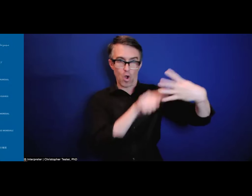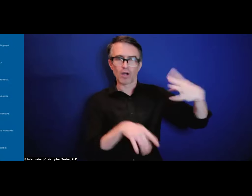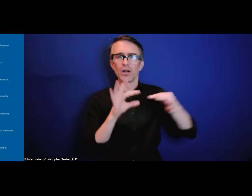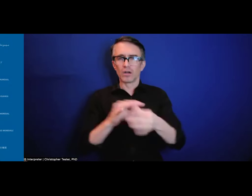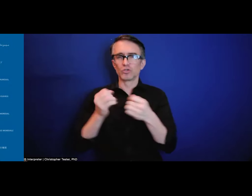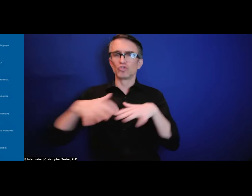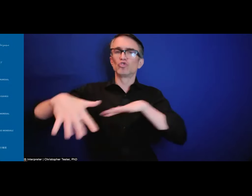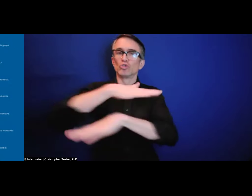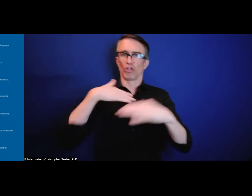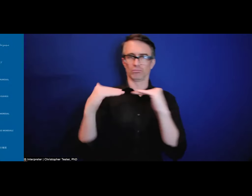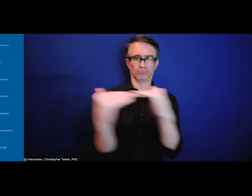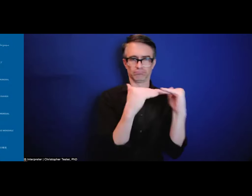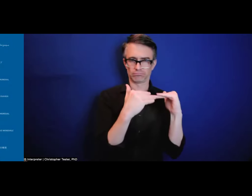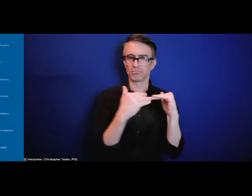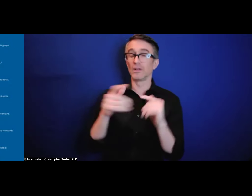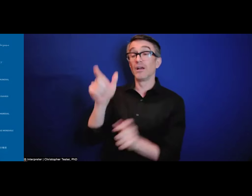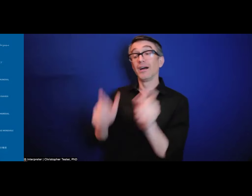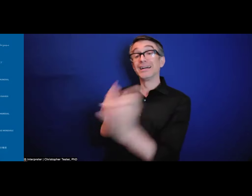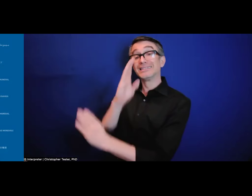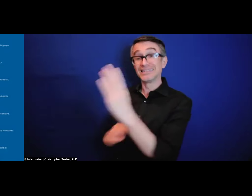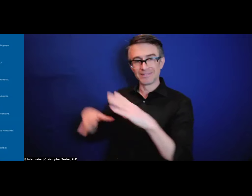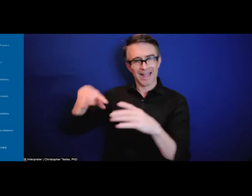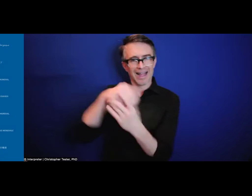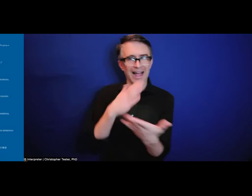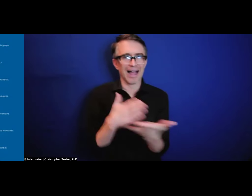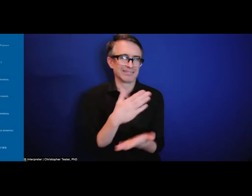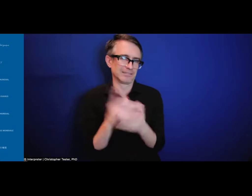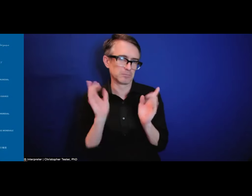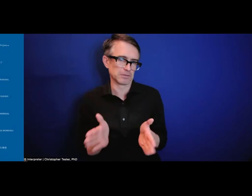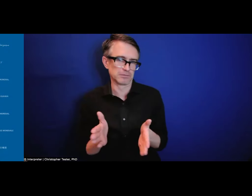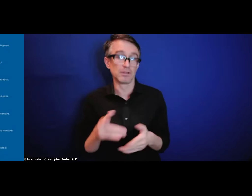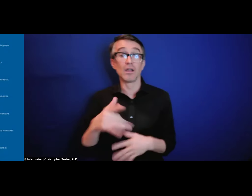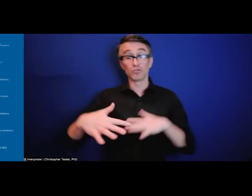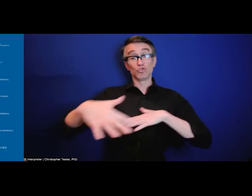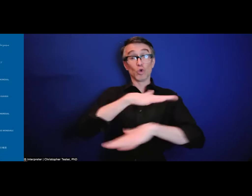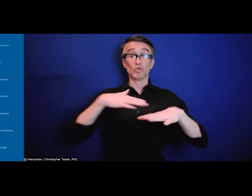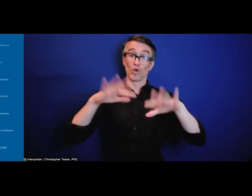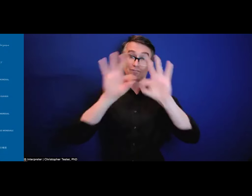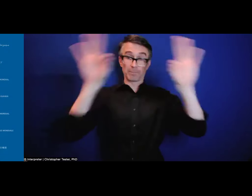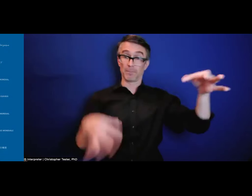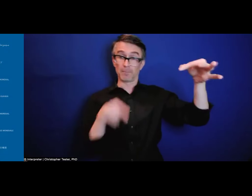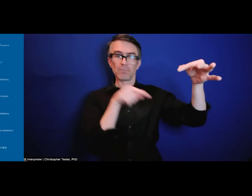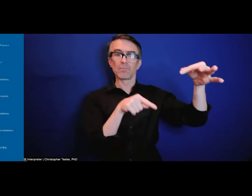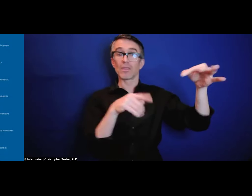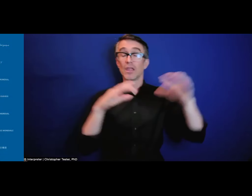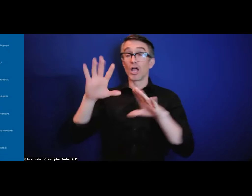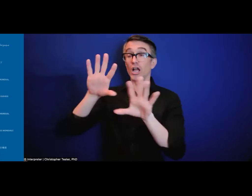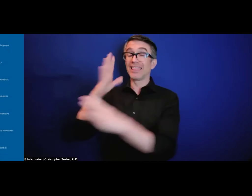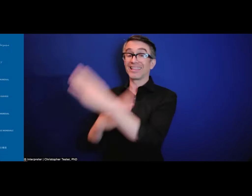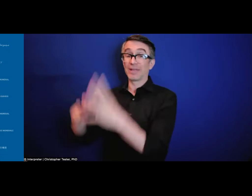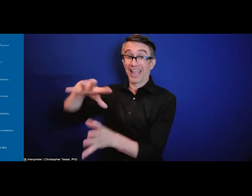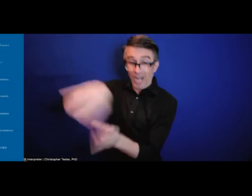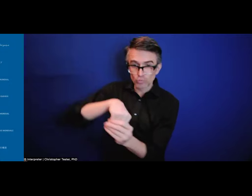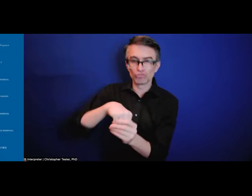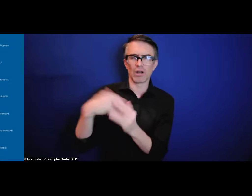require accessibility and universal design to be integrated into all World Bank finance infrastructure,